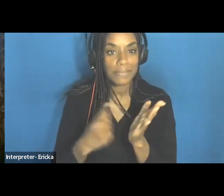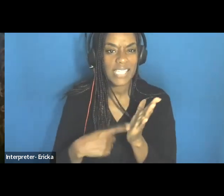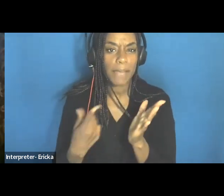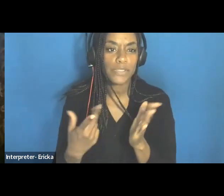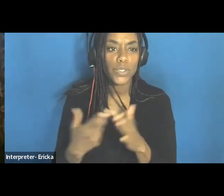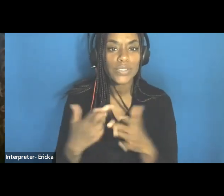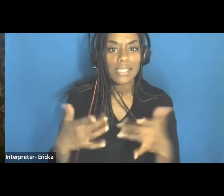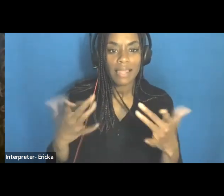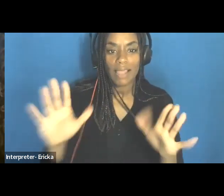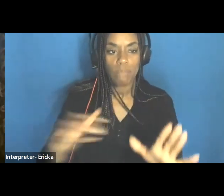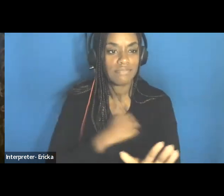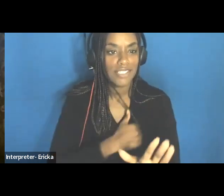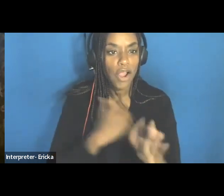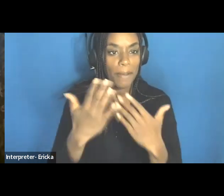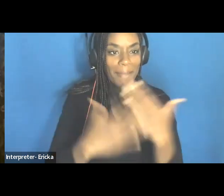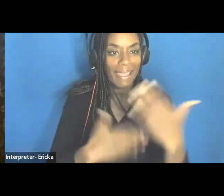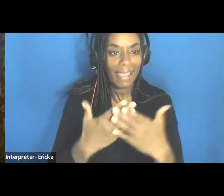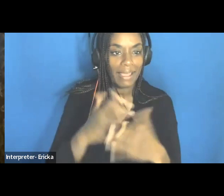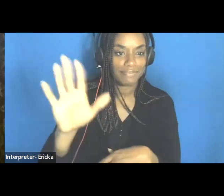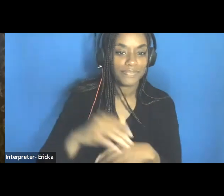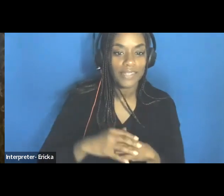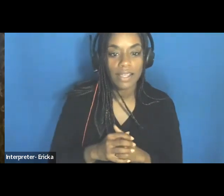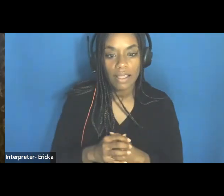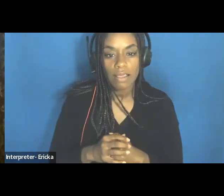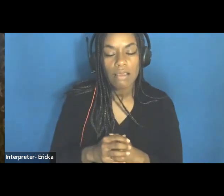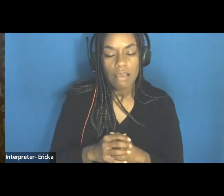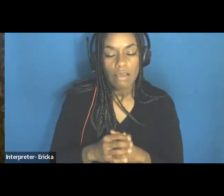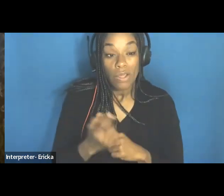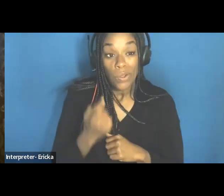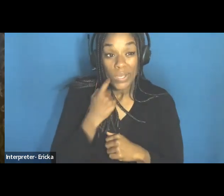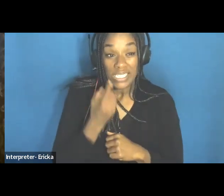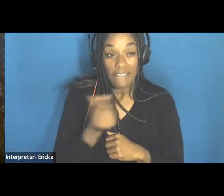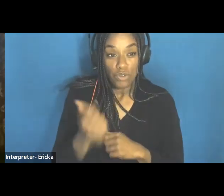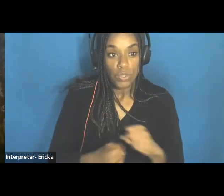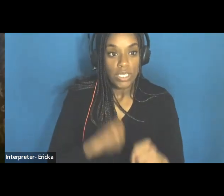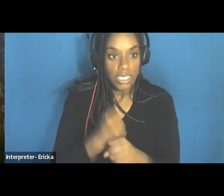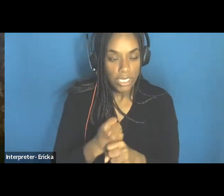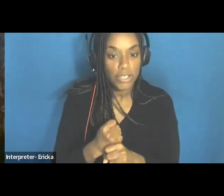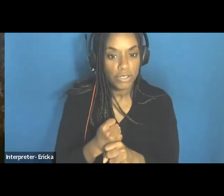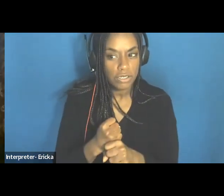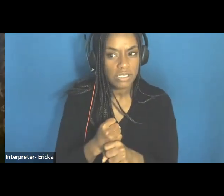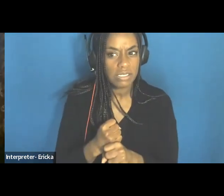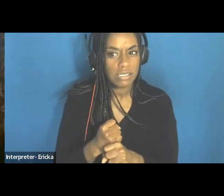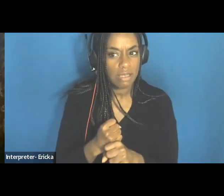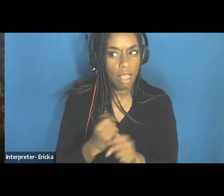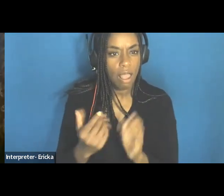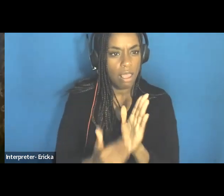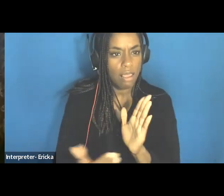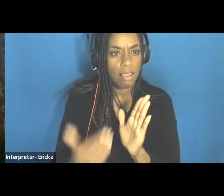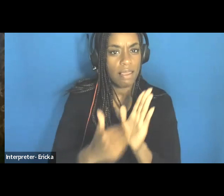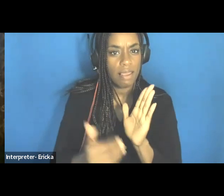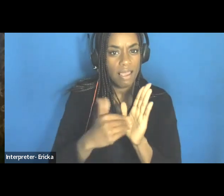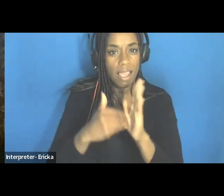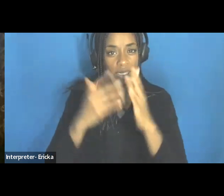the camera. Over the last few years, we have been hearing strongly diversity, equity,